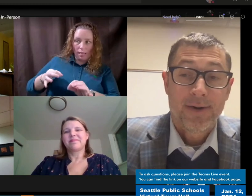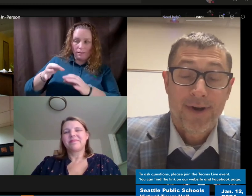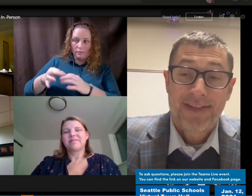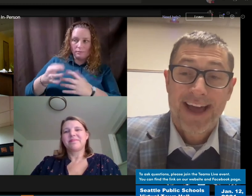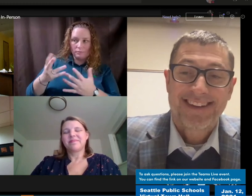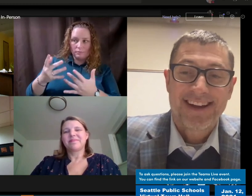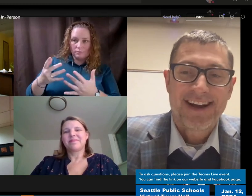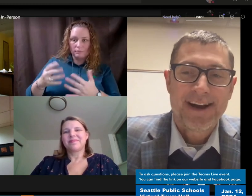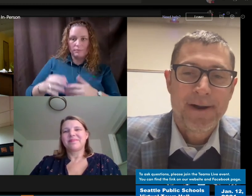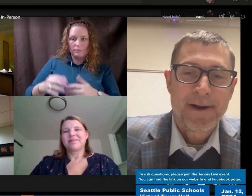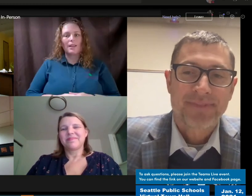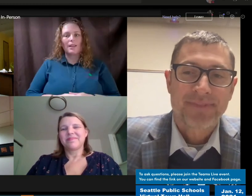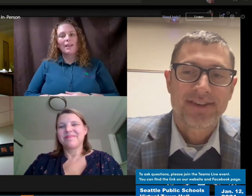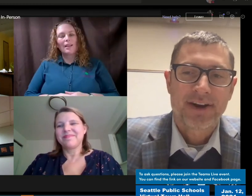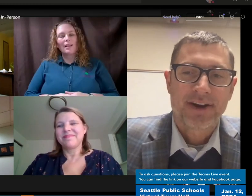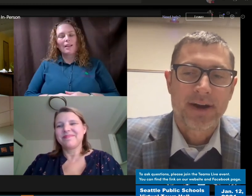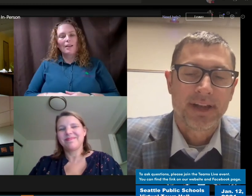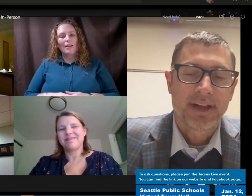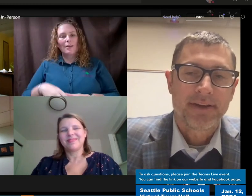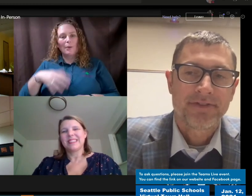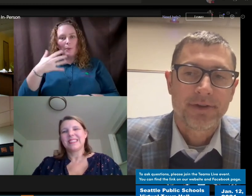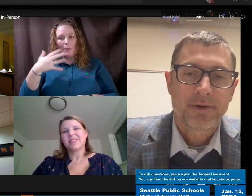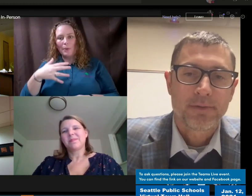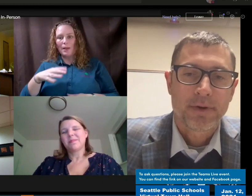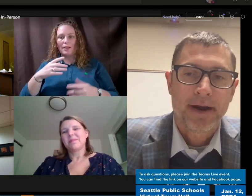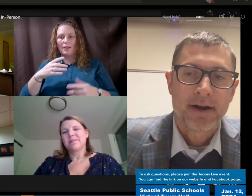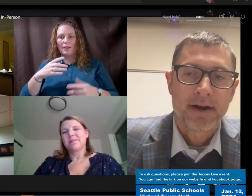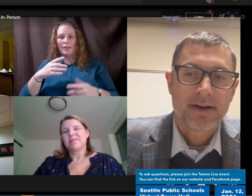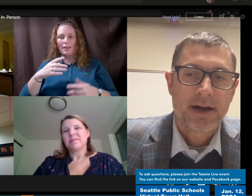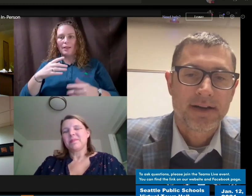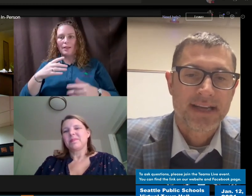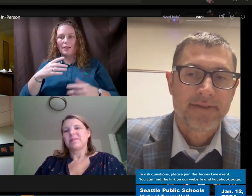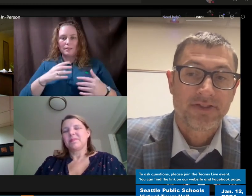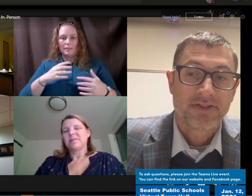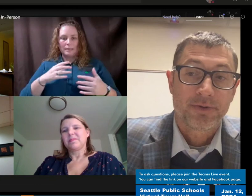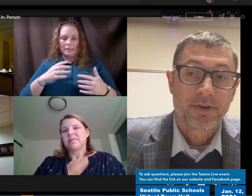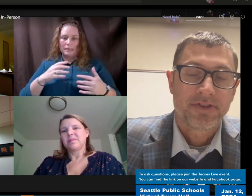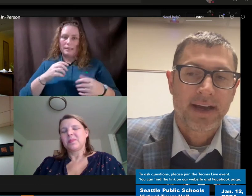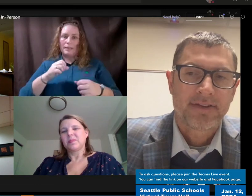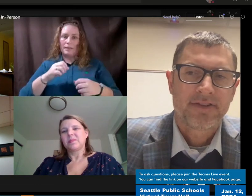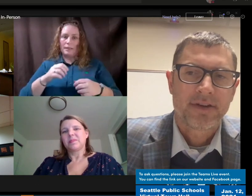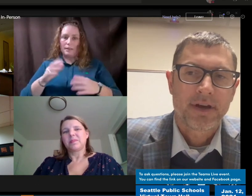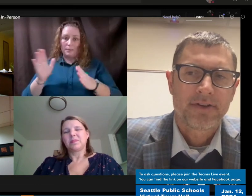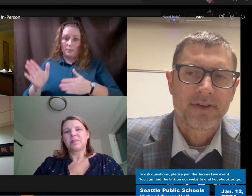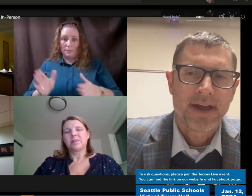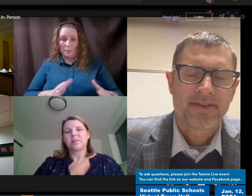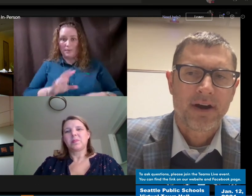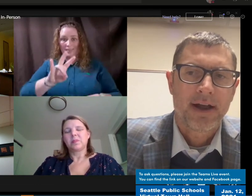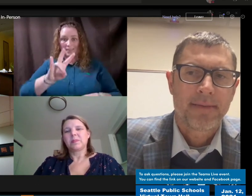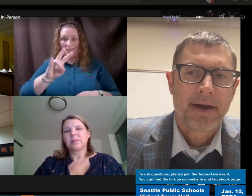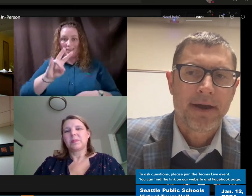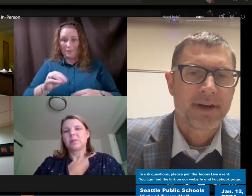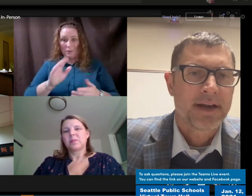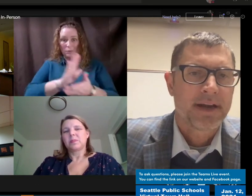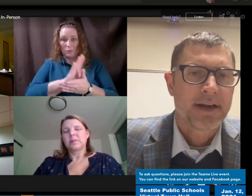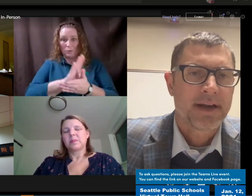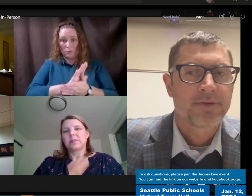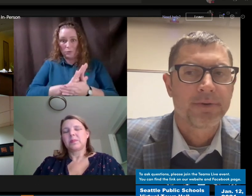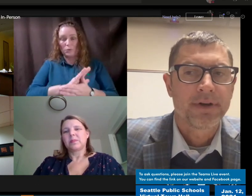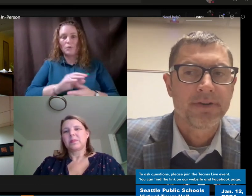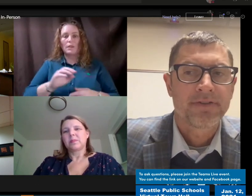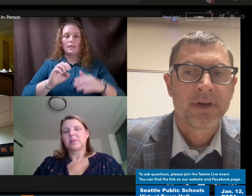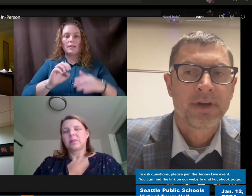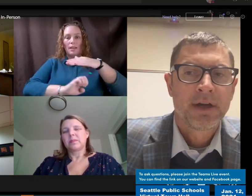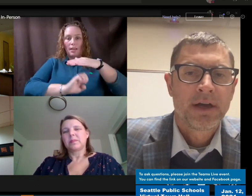Well, that's it's an incredible lift to prepare 70 school sites. So that's our elementary and K-8